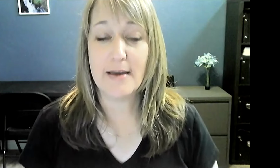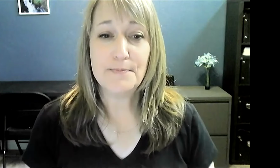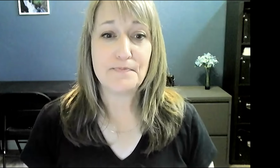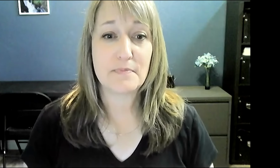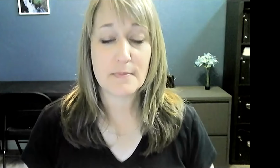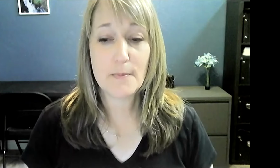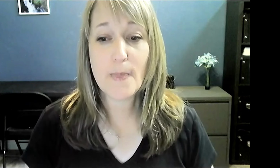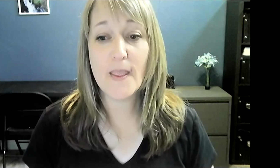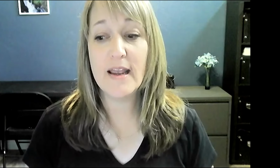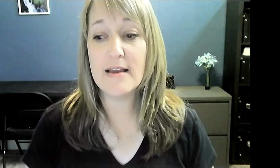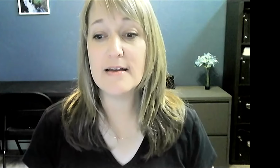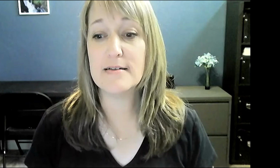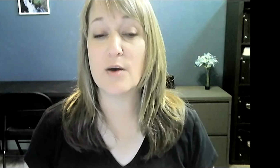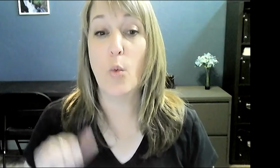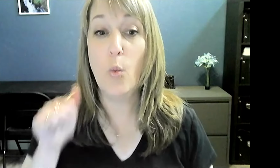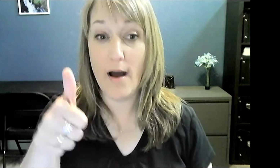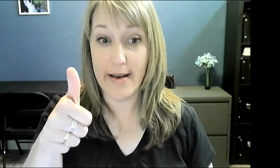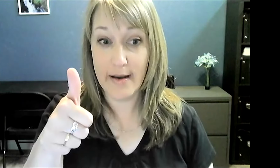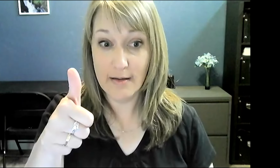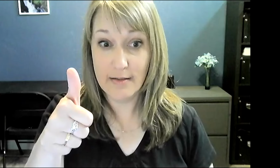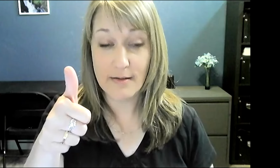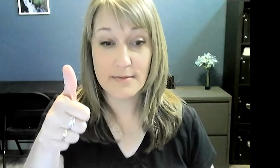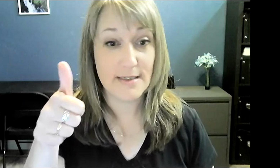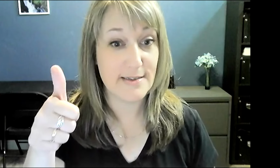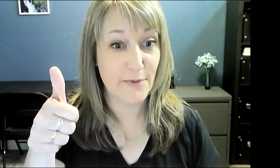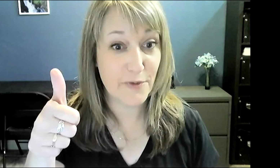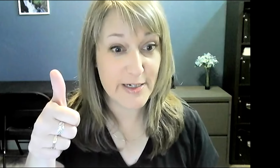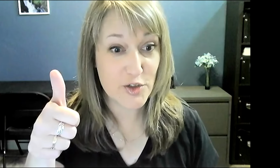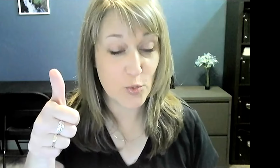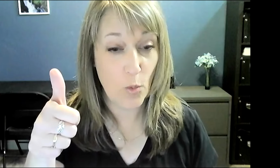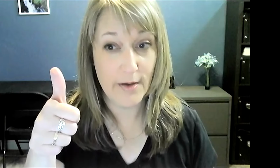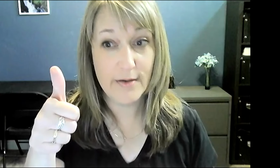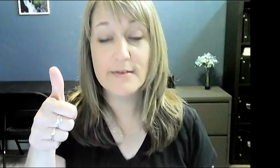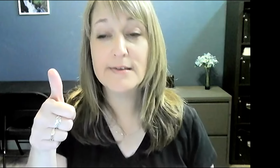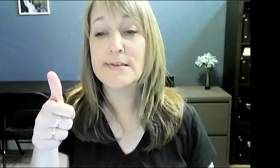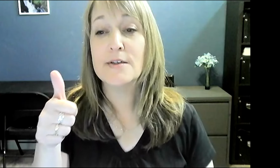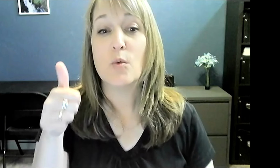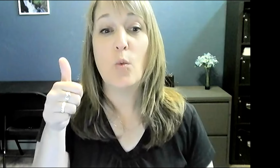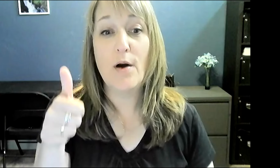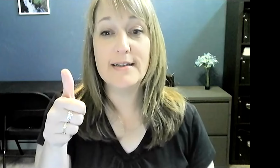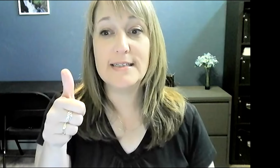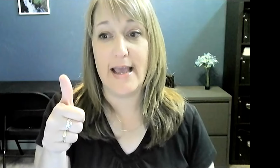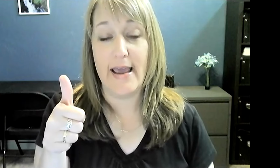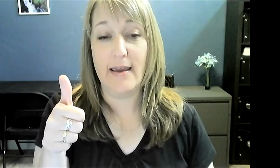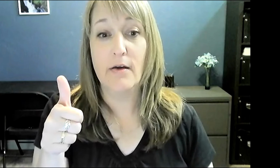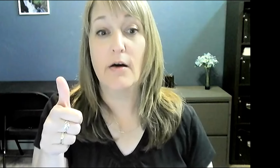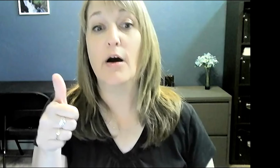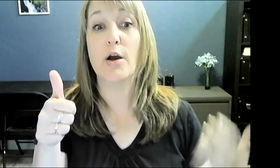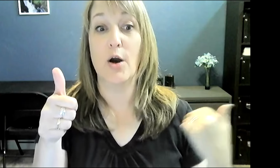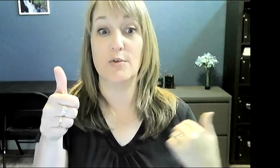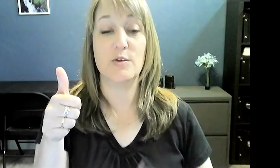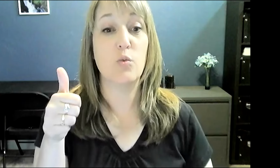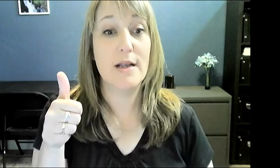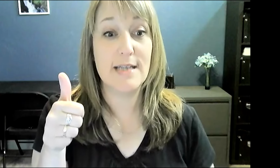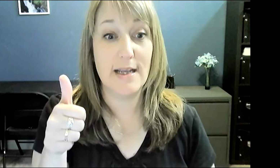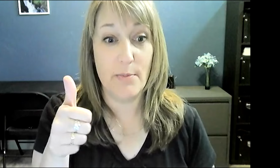Yesterday is one, that's the French one day ago. So it's one day in the